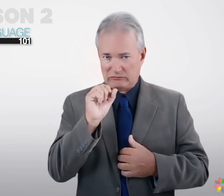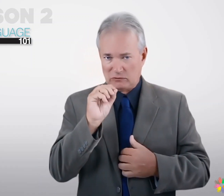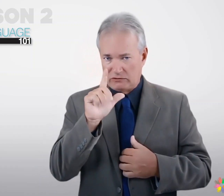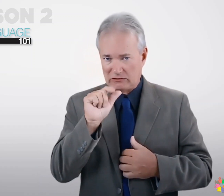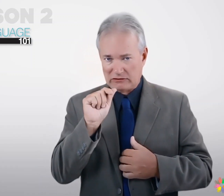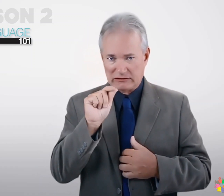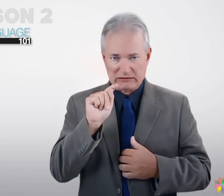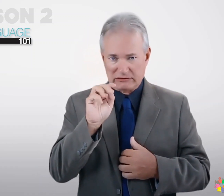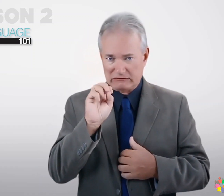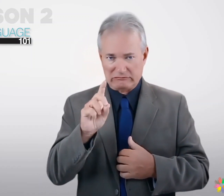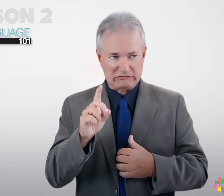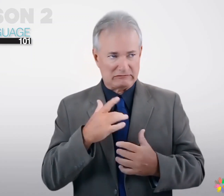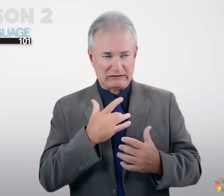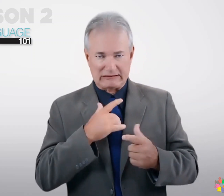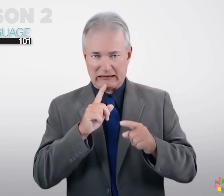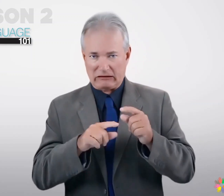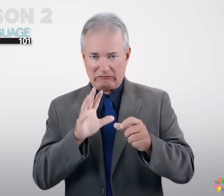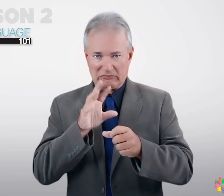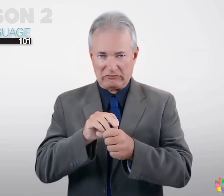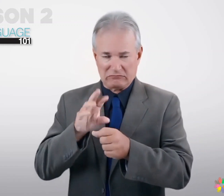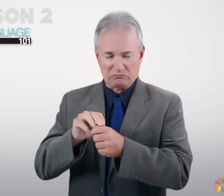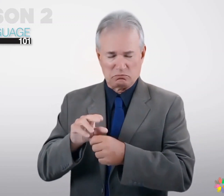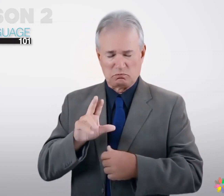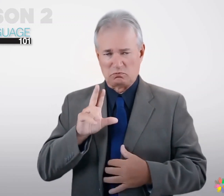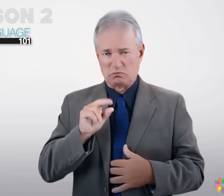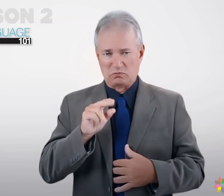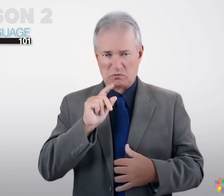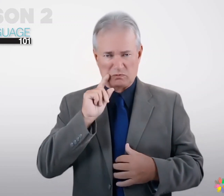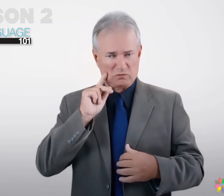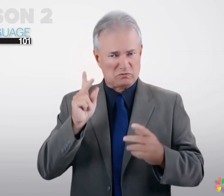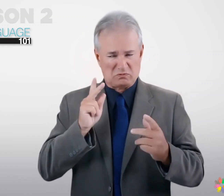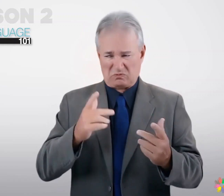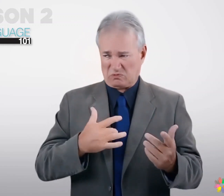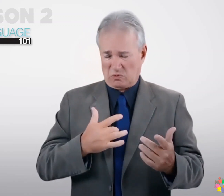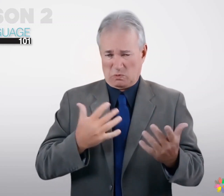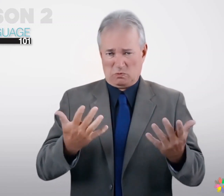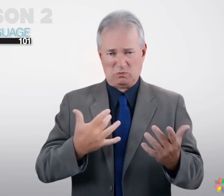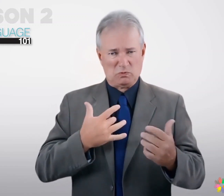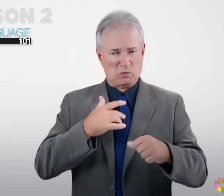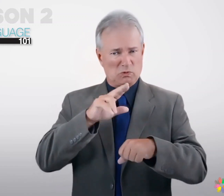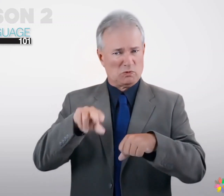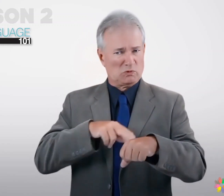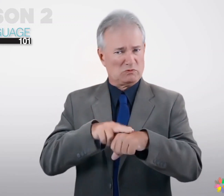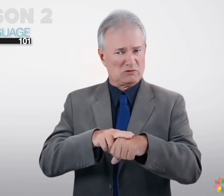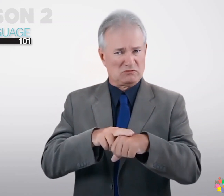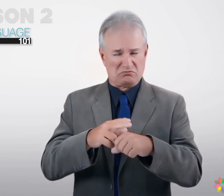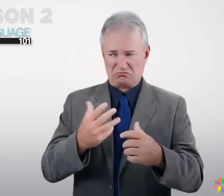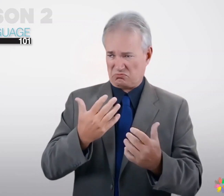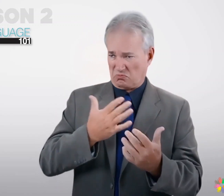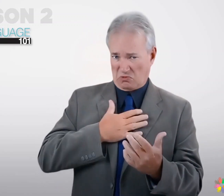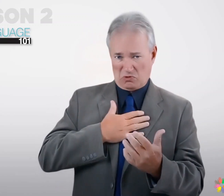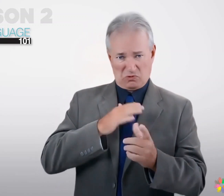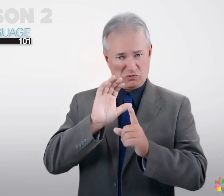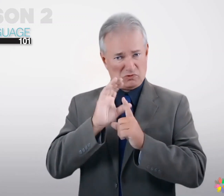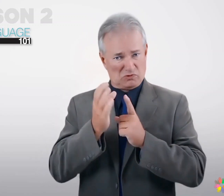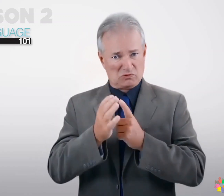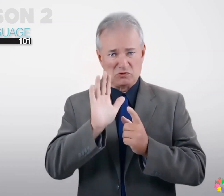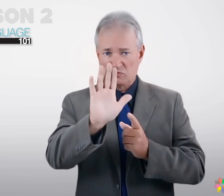I'm not in isolation, or I don't feel like I can't be involved. I think deaf people feel